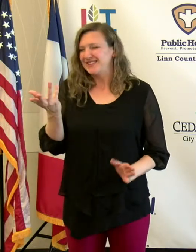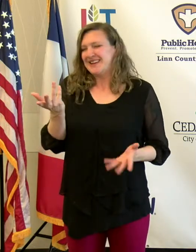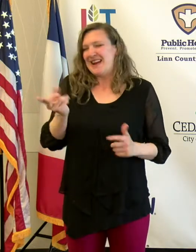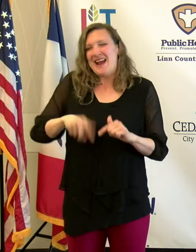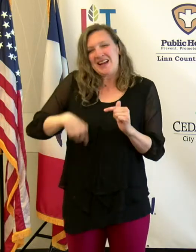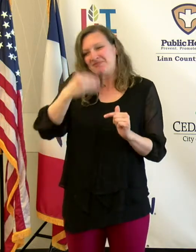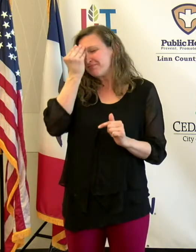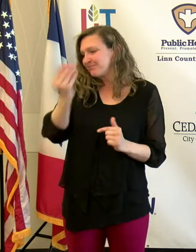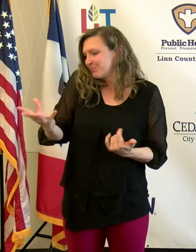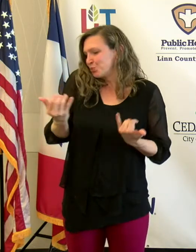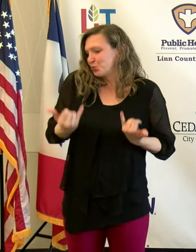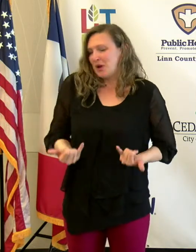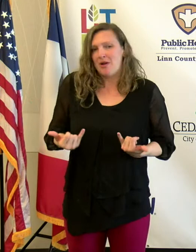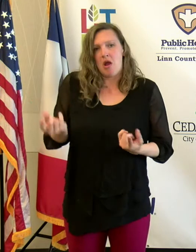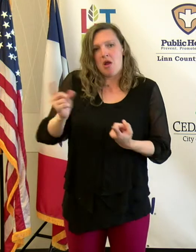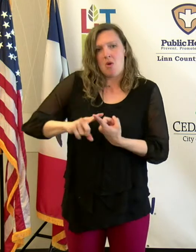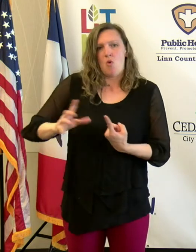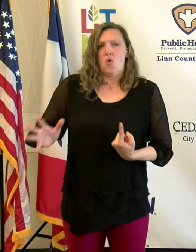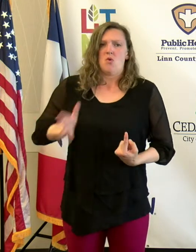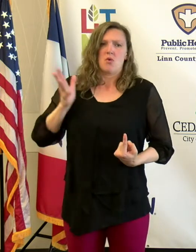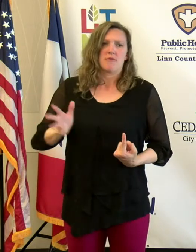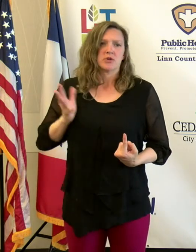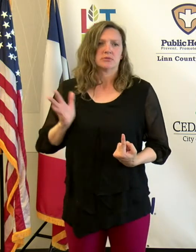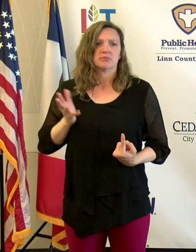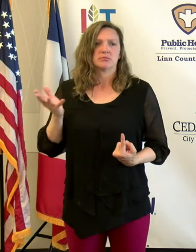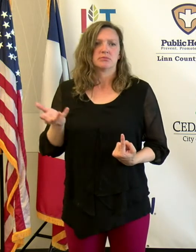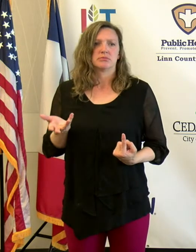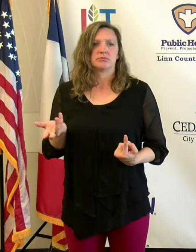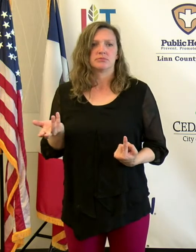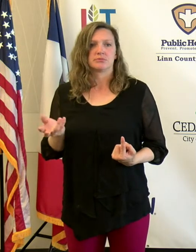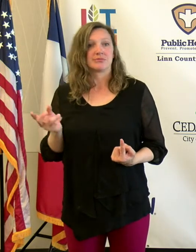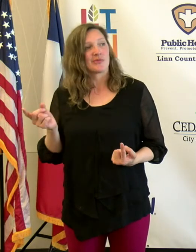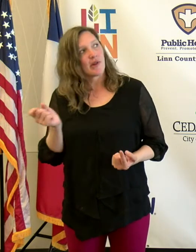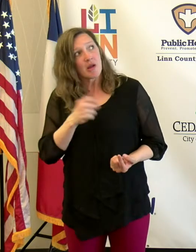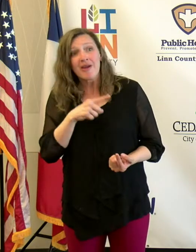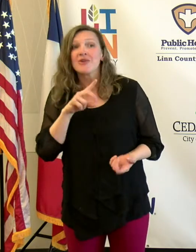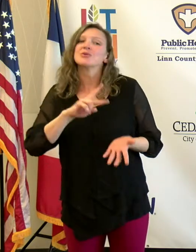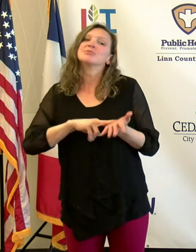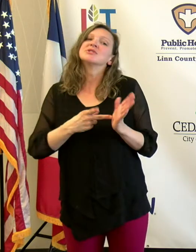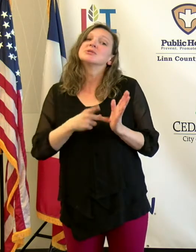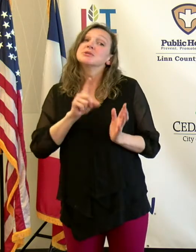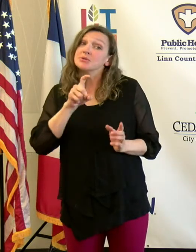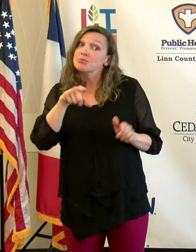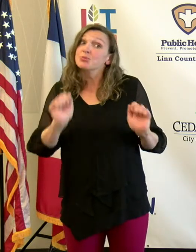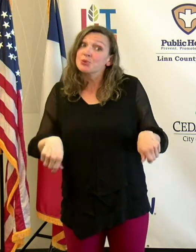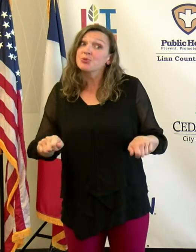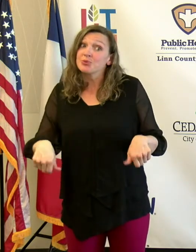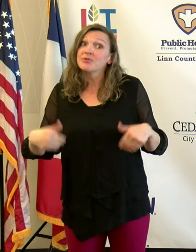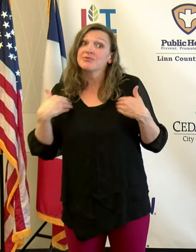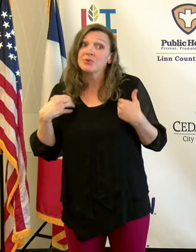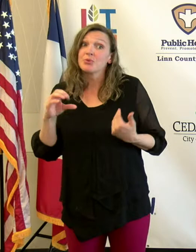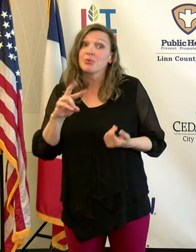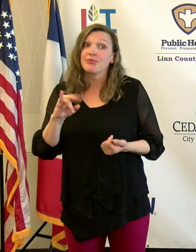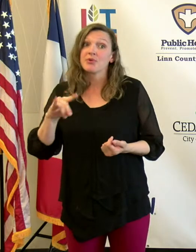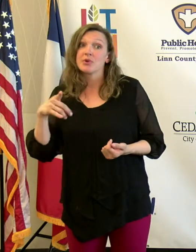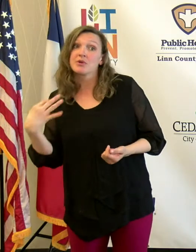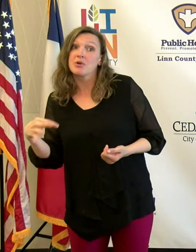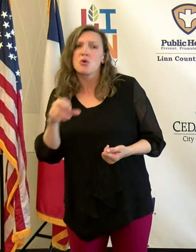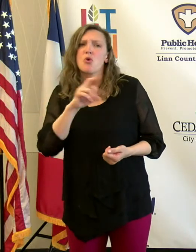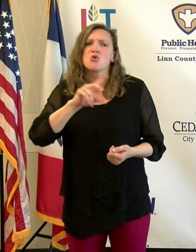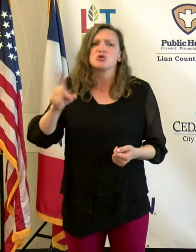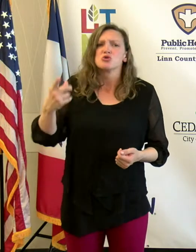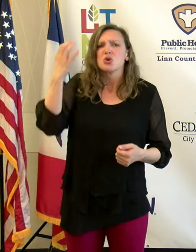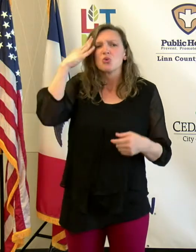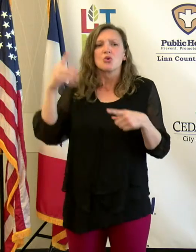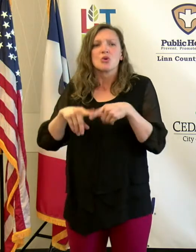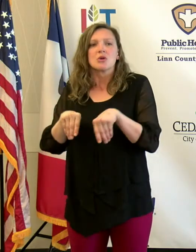So there are cases at these facilities that you're looking into to see if it's more of an outbreak than an isolated case. Is that what I'm? Again, it's